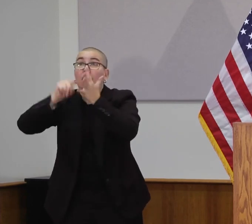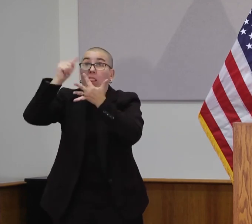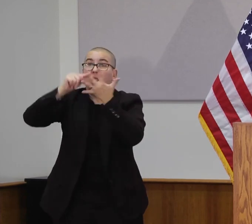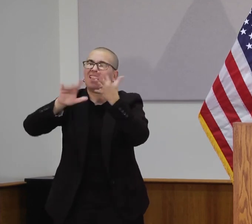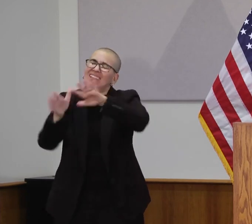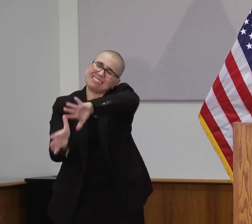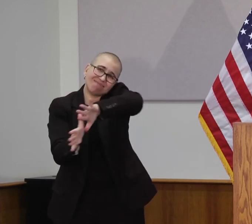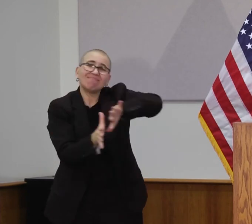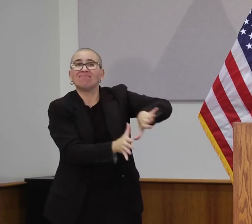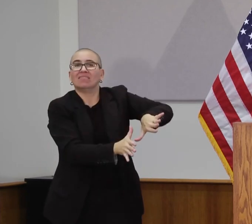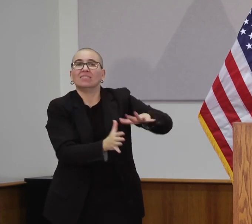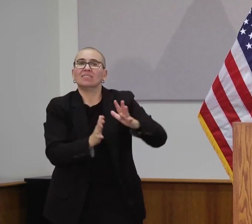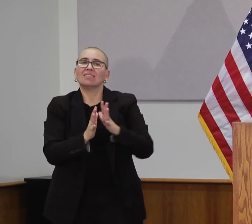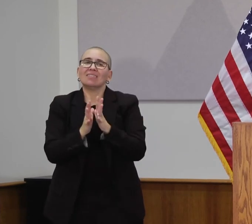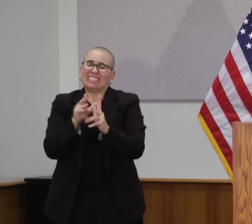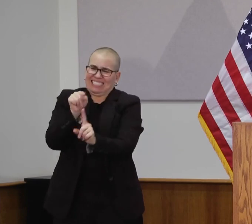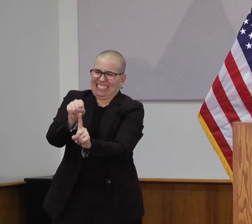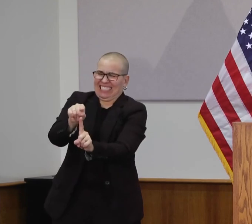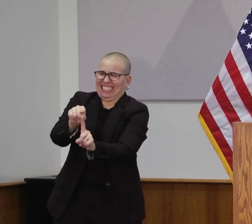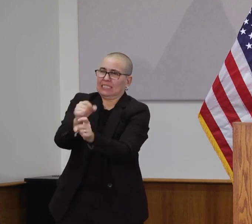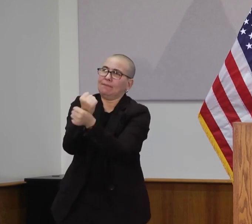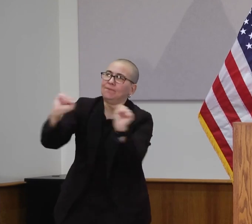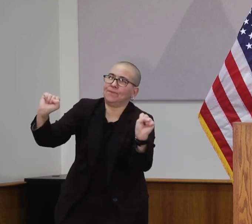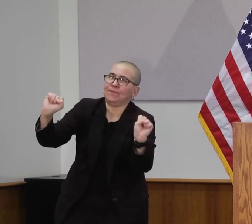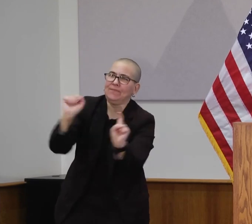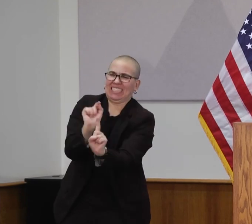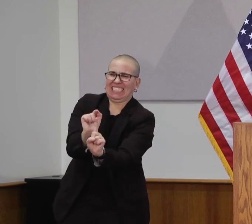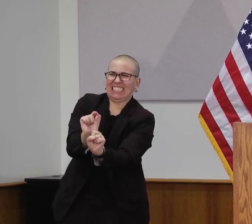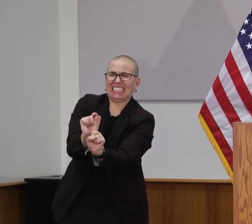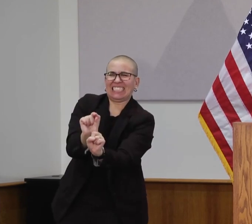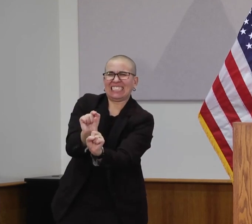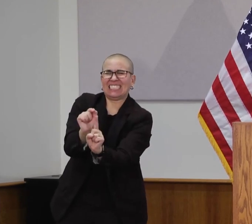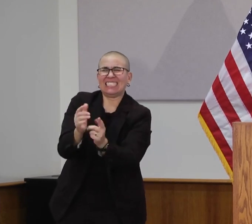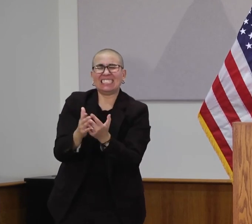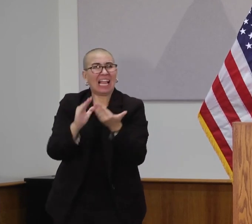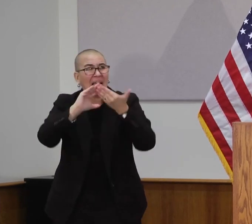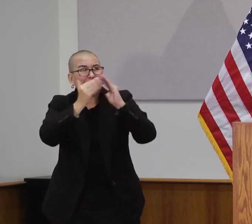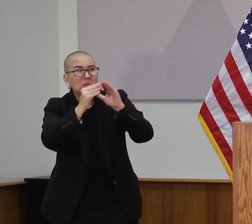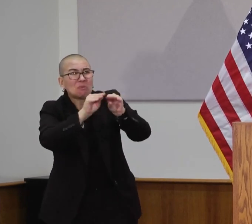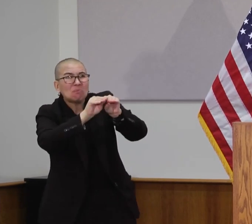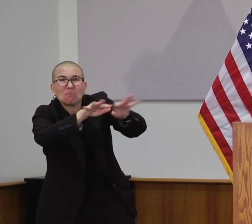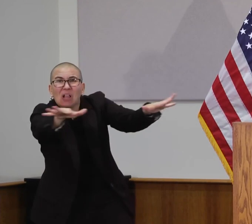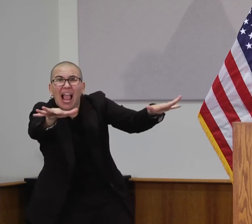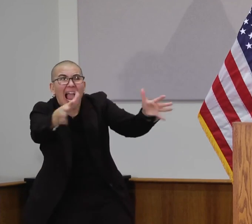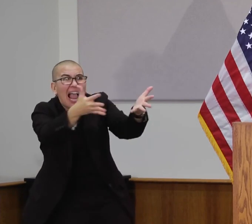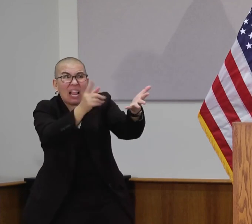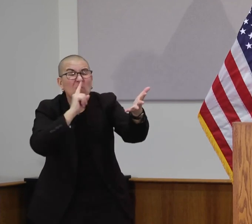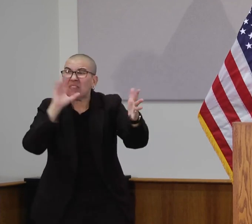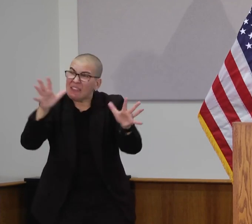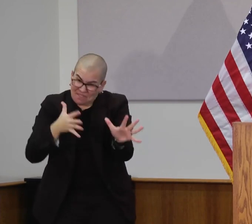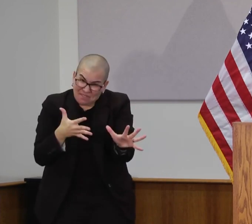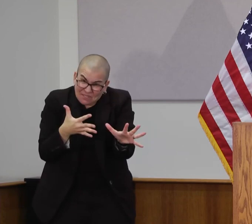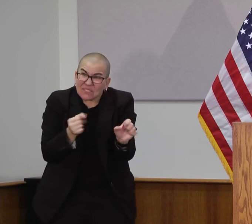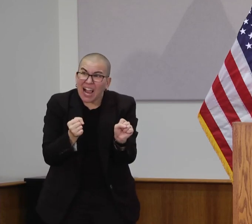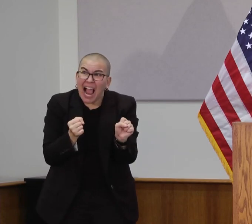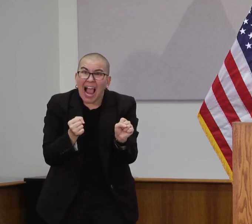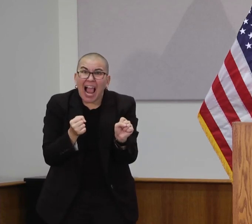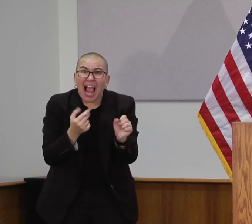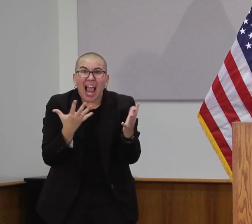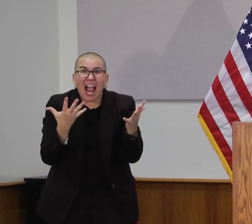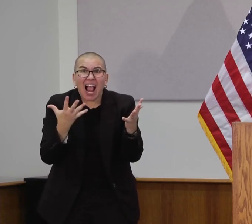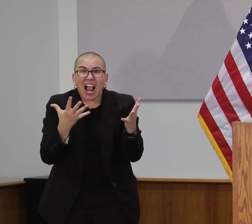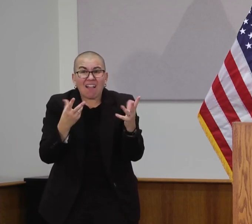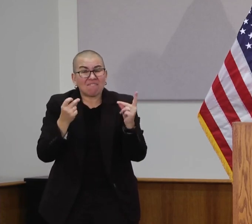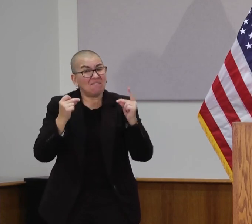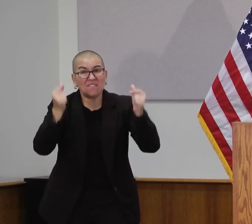piece around others, just to be clear, with community spread this wide, people can get it doing the best possible